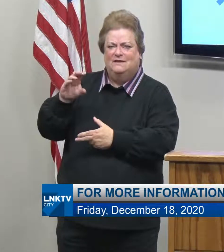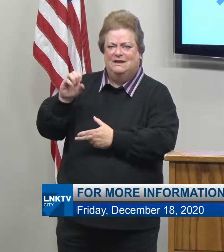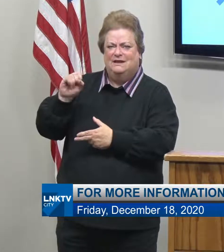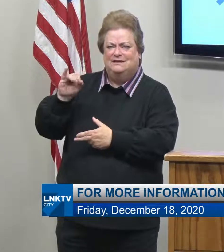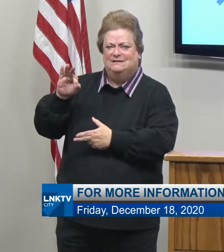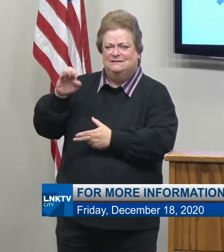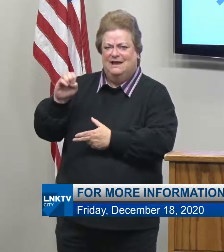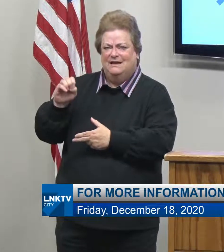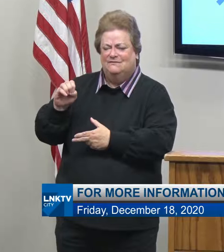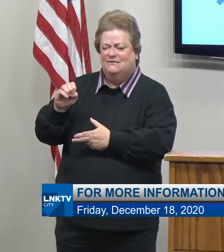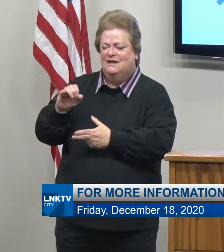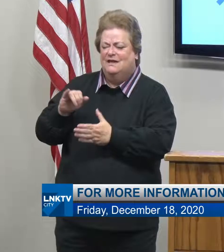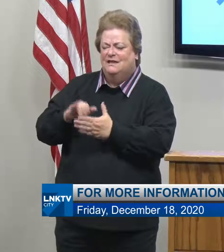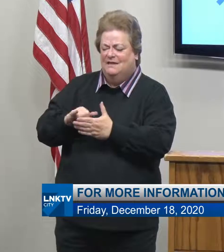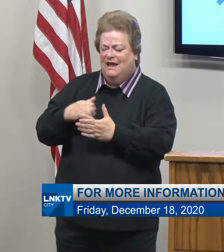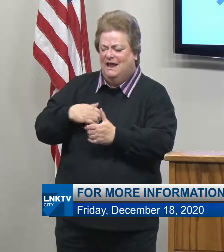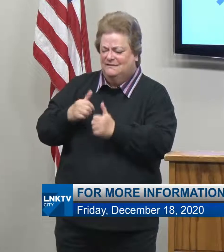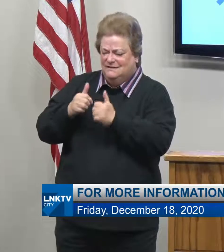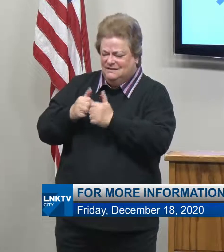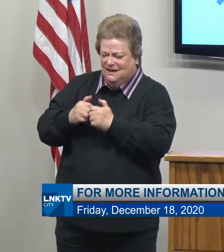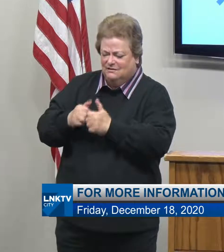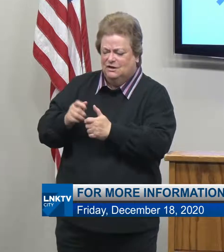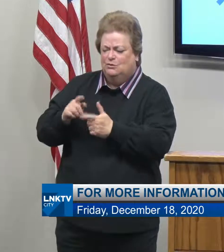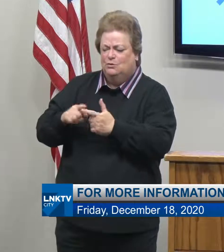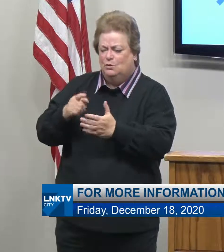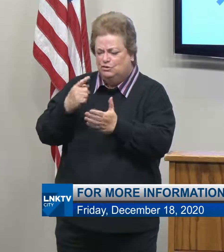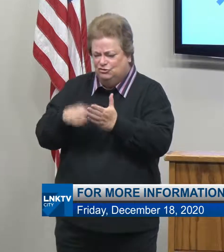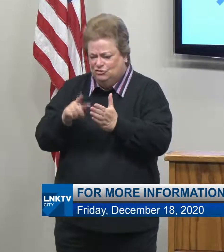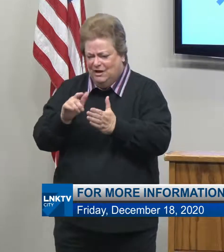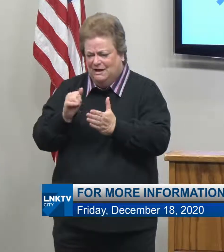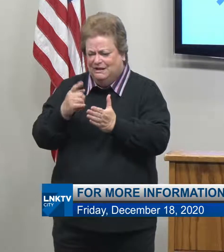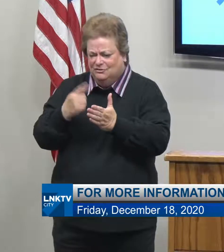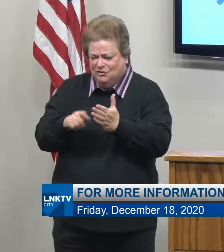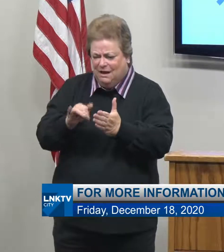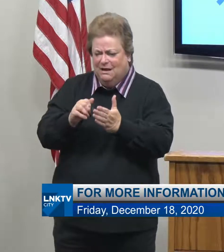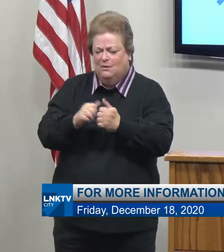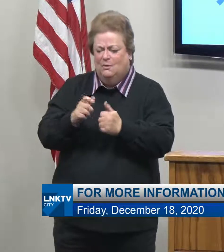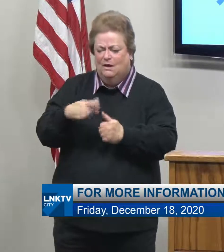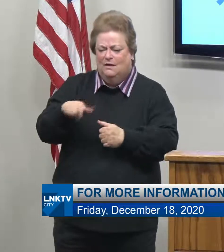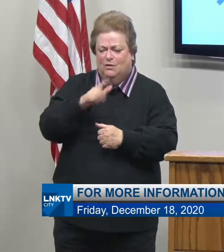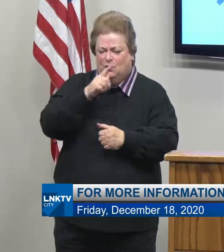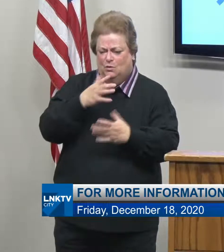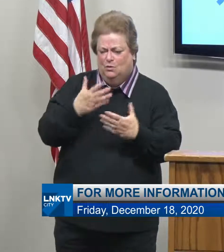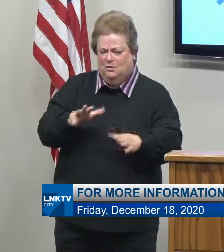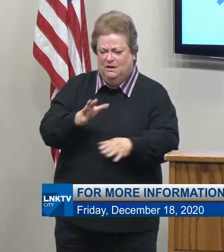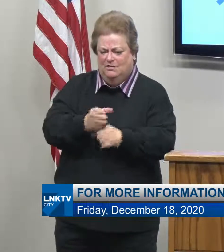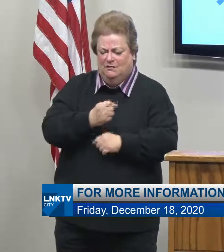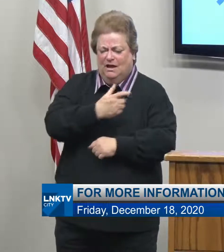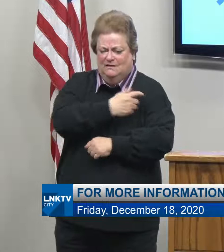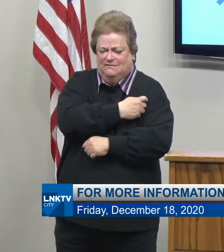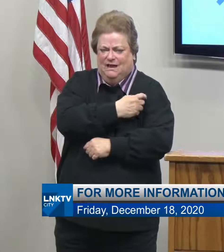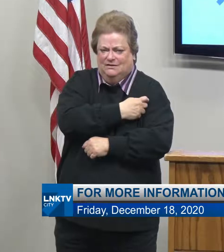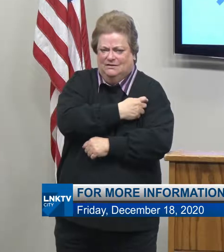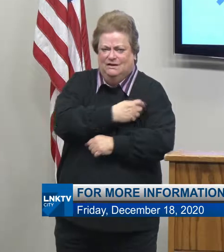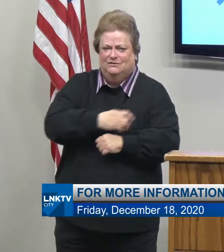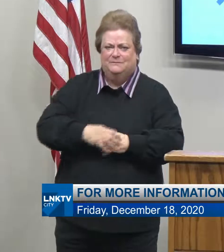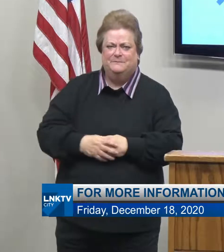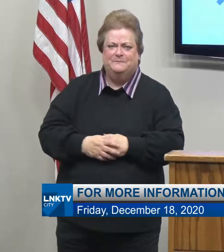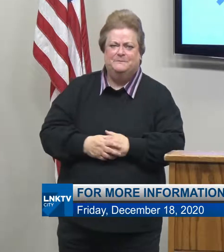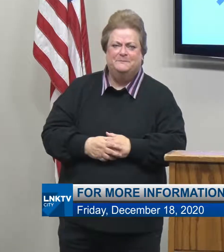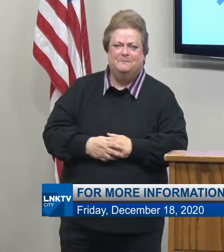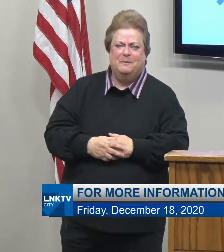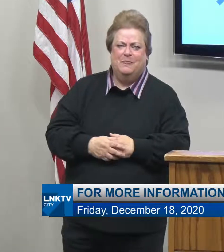text messaging and web surveys to check in with vaccine recipients following COVID-19